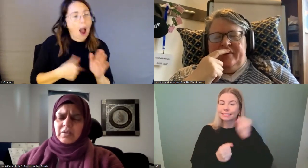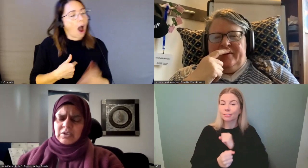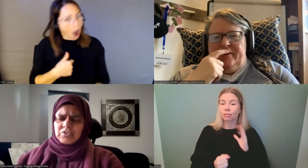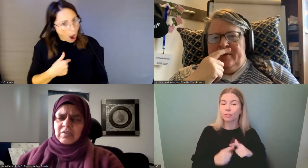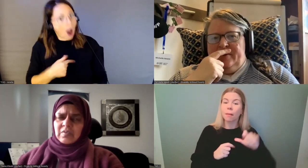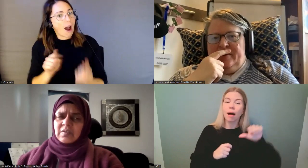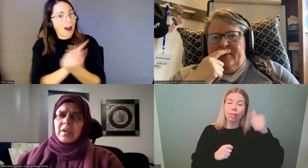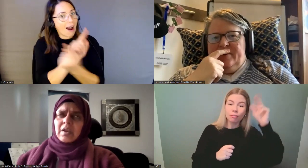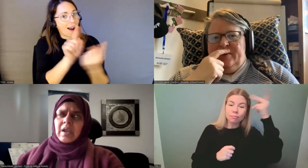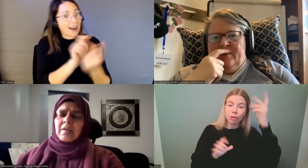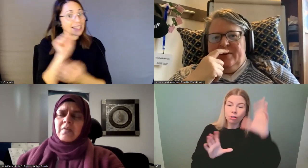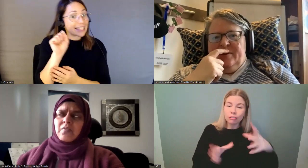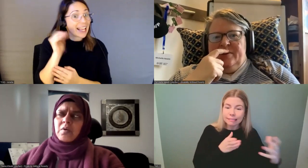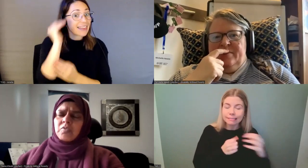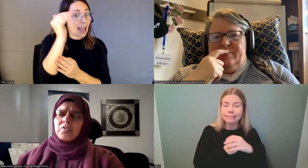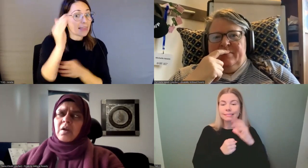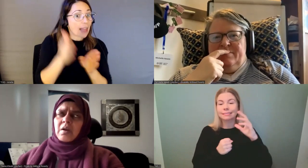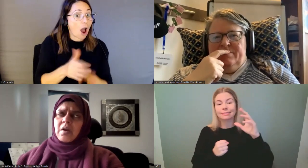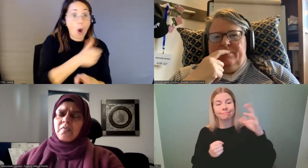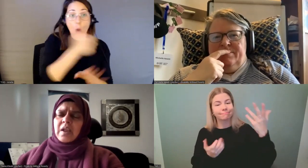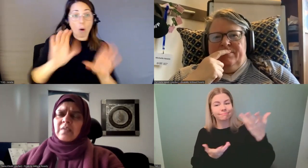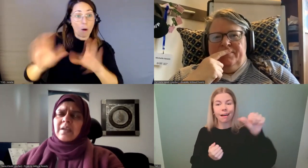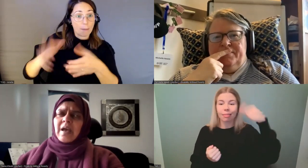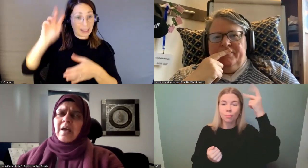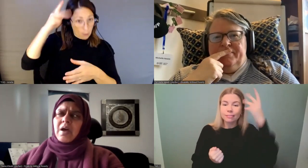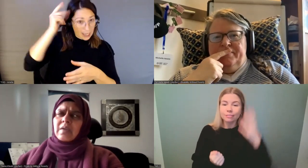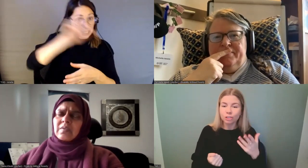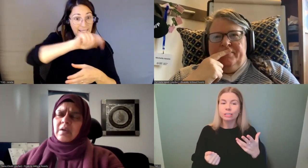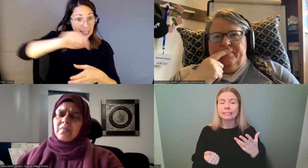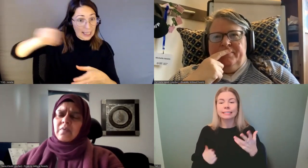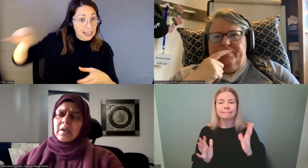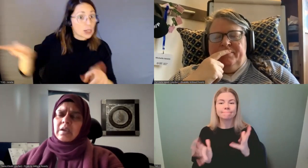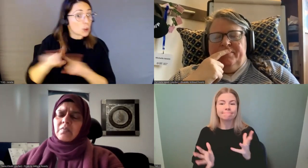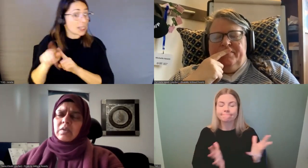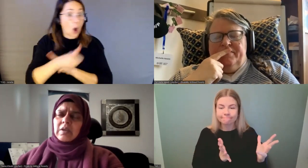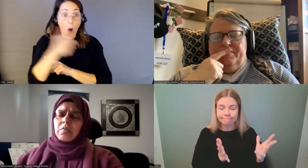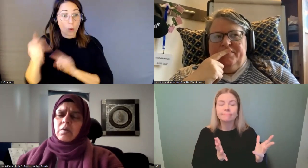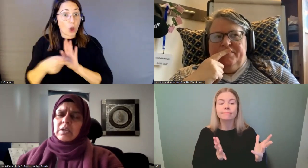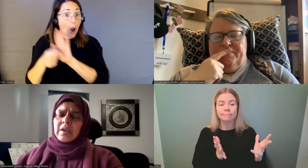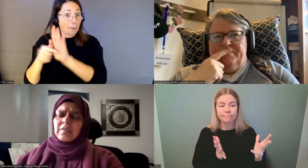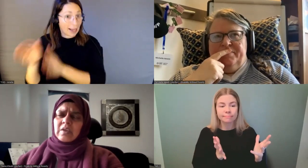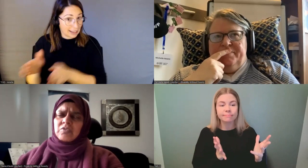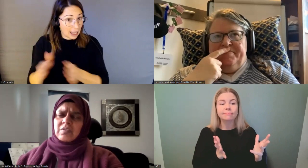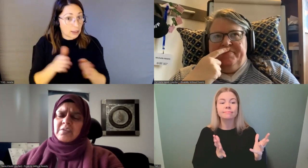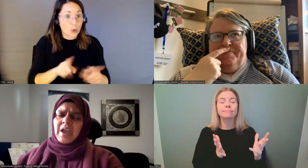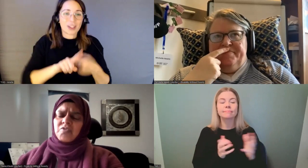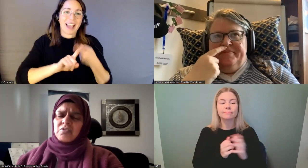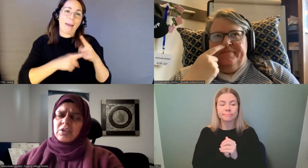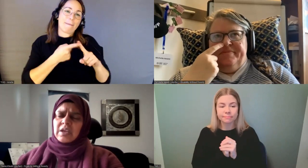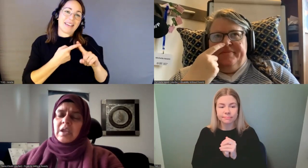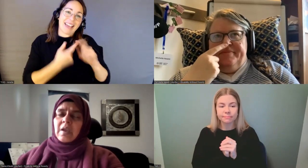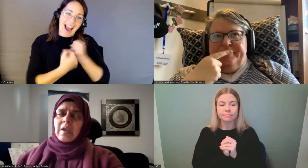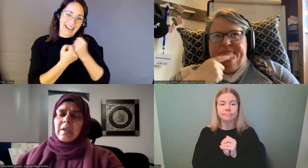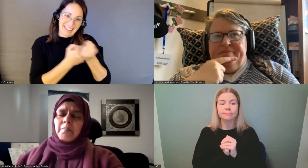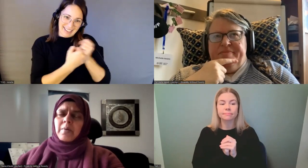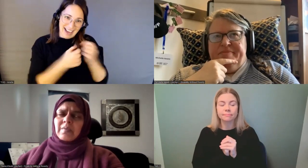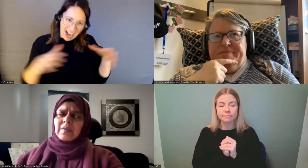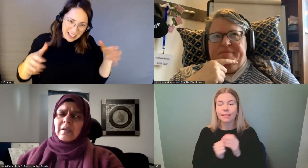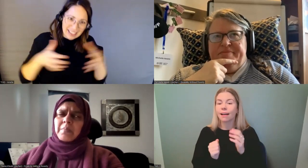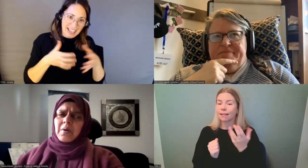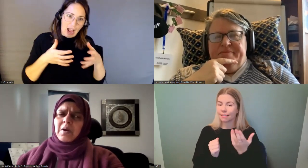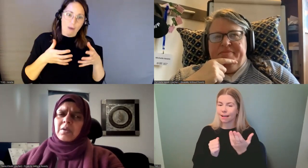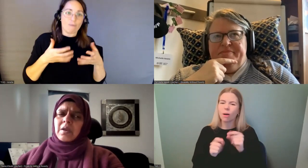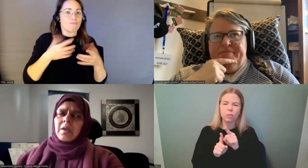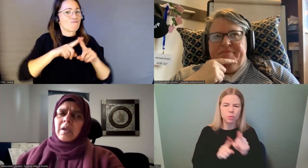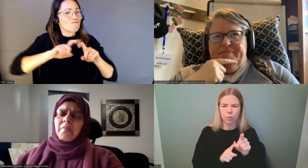other politicians, and of course, our friends and allies of within organizations nationally,